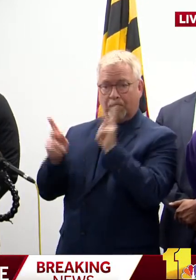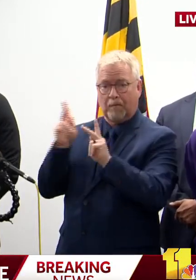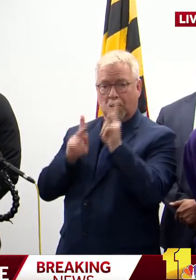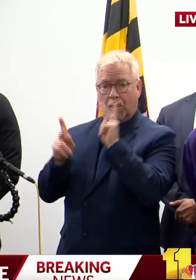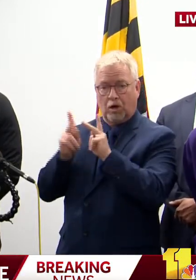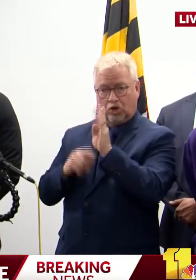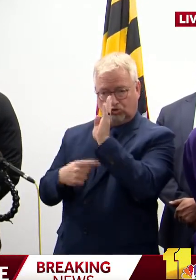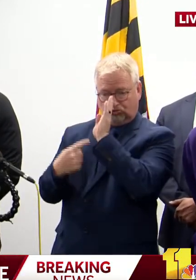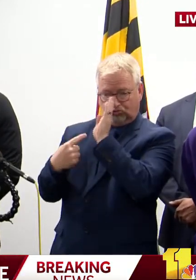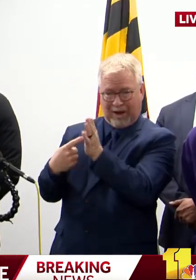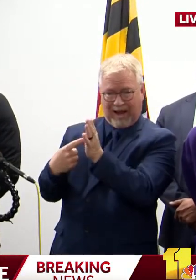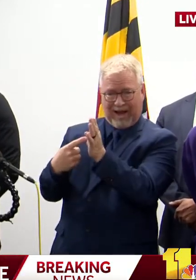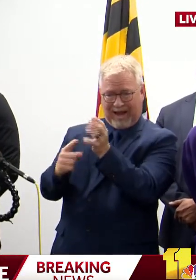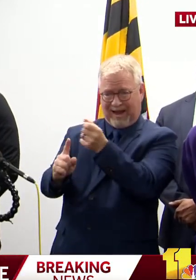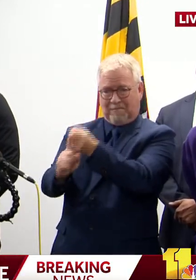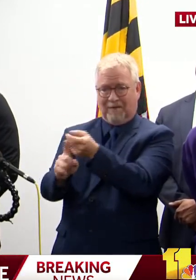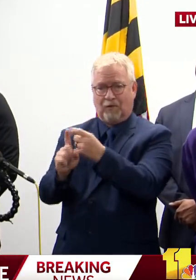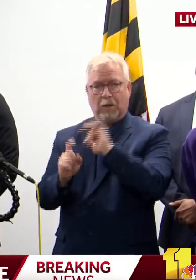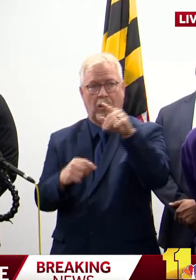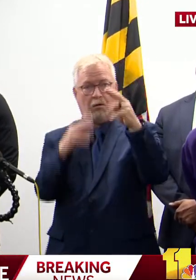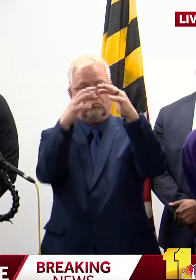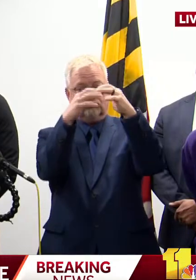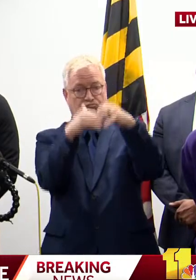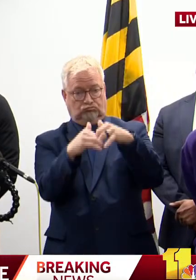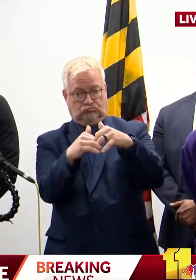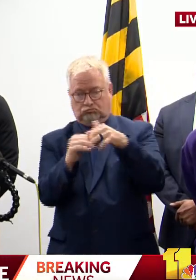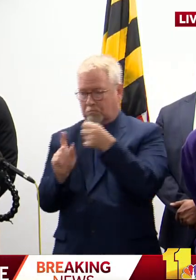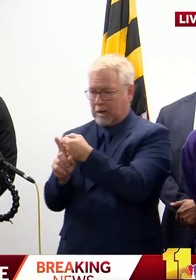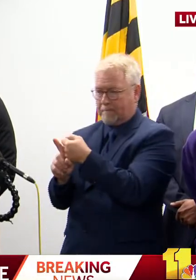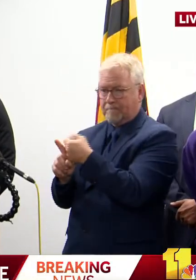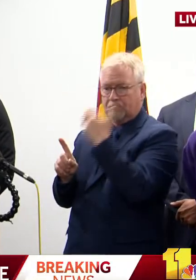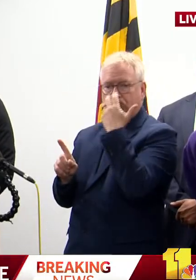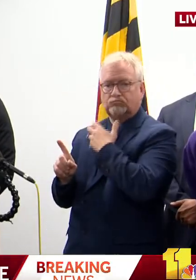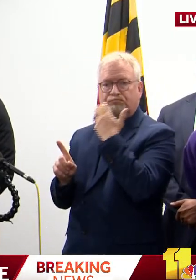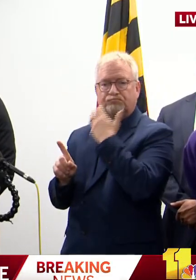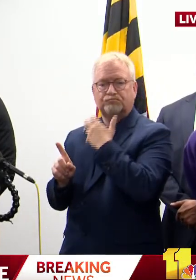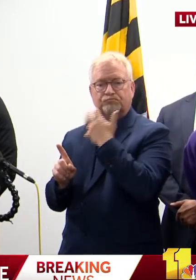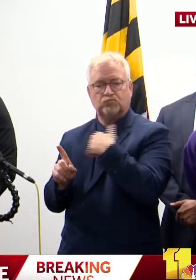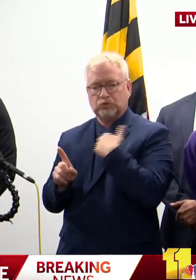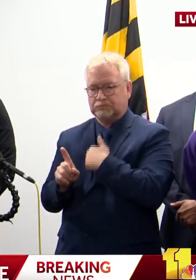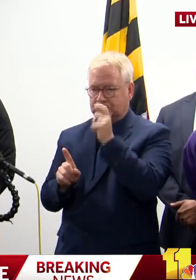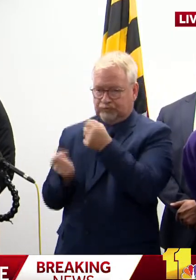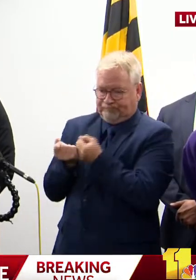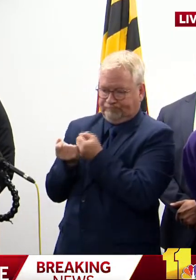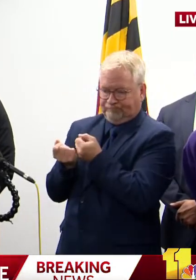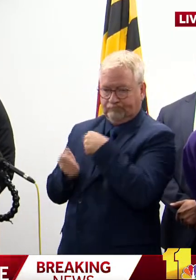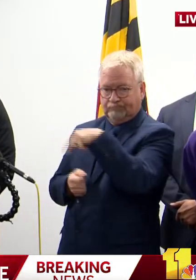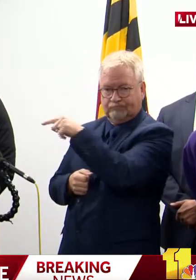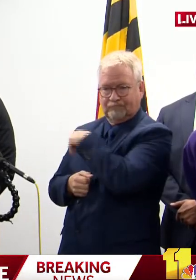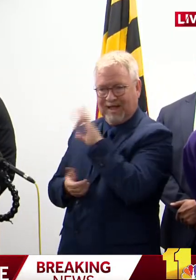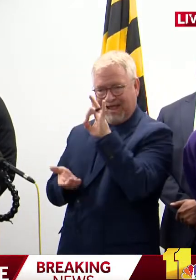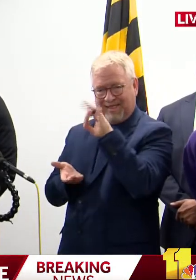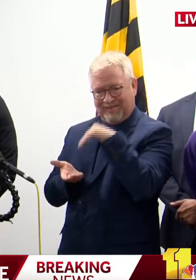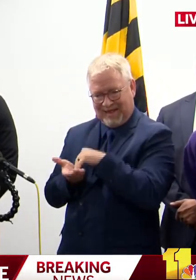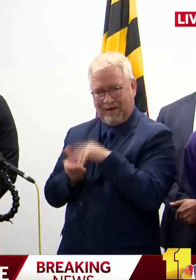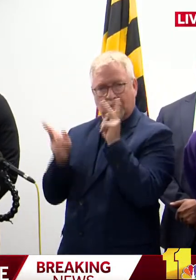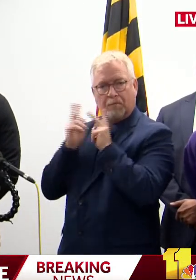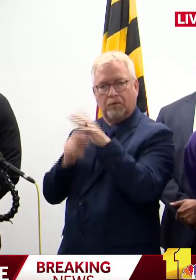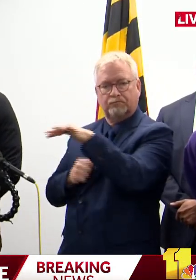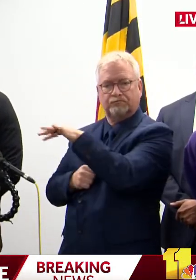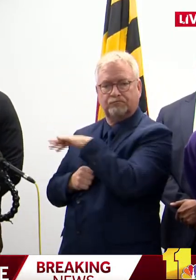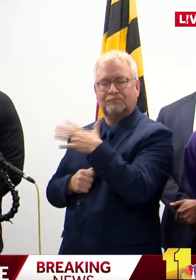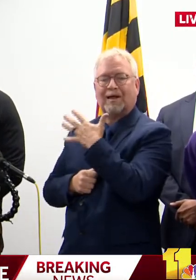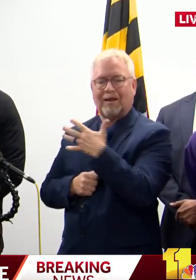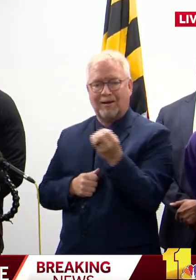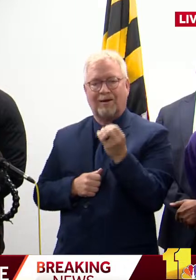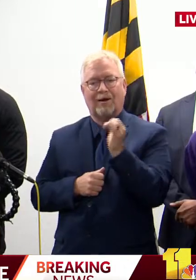by the collapse. We need to make sure we're supporting them in this moment, and we need to make sure that we are getting them back on